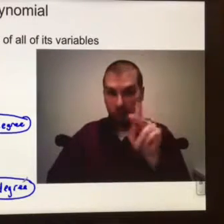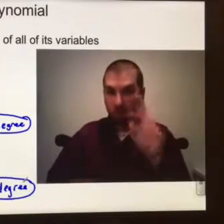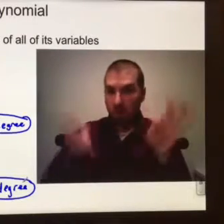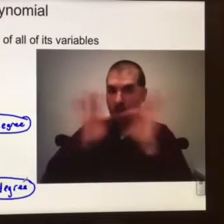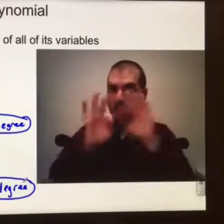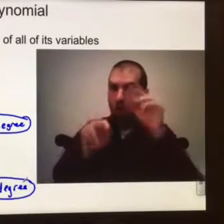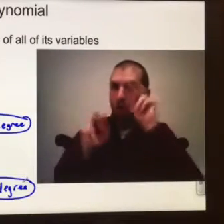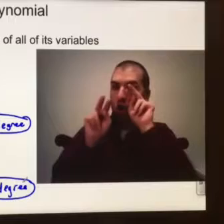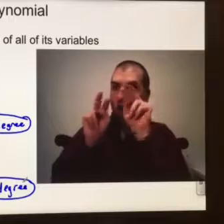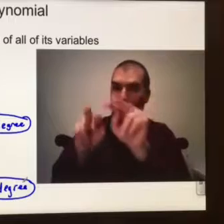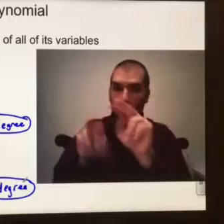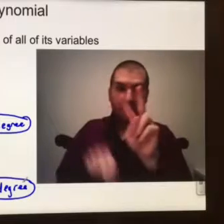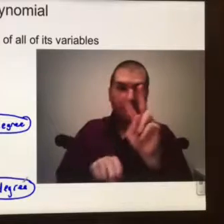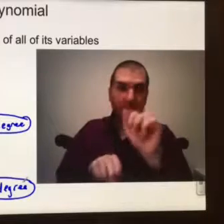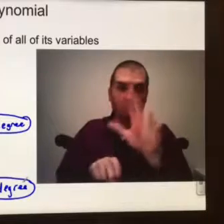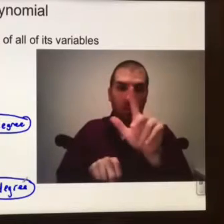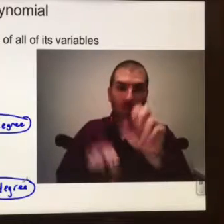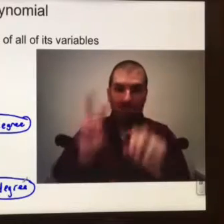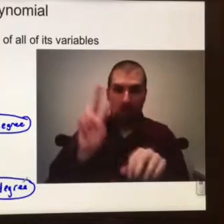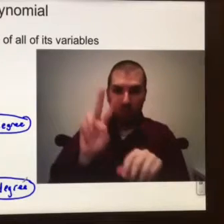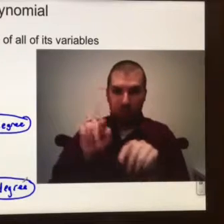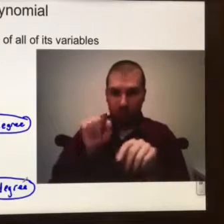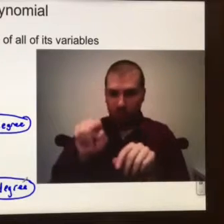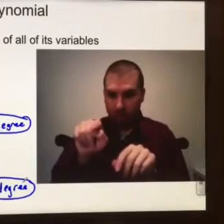called, so the 6th degree.